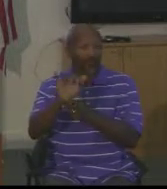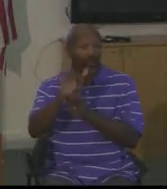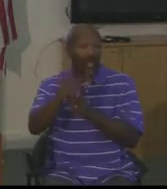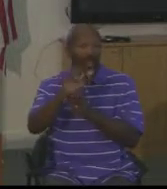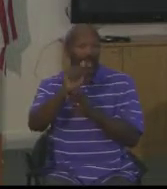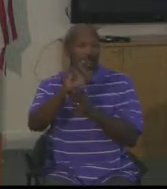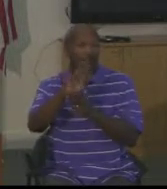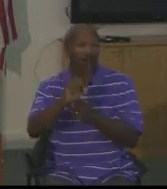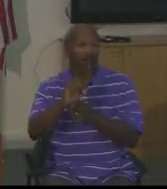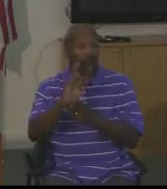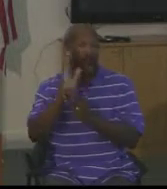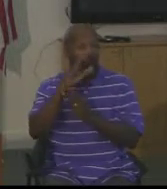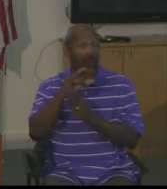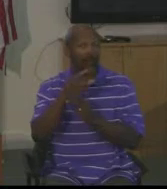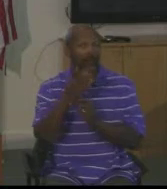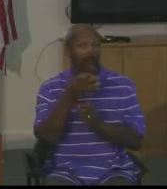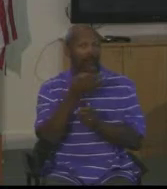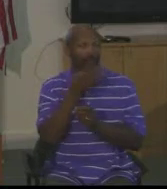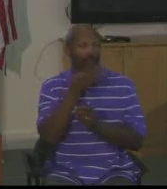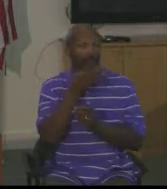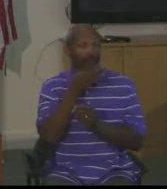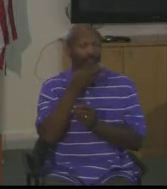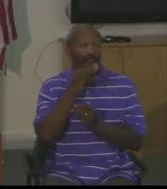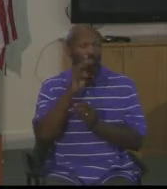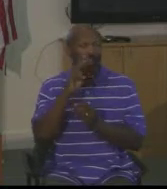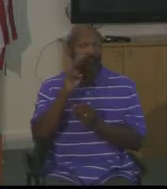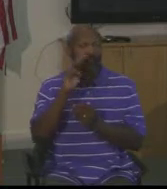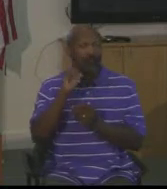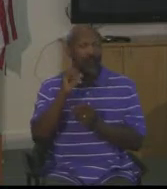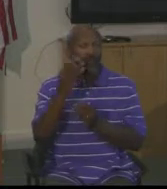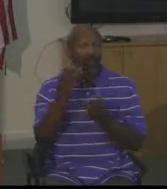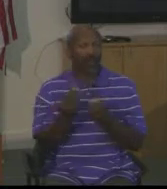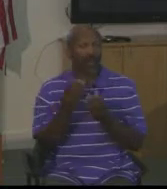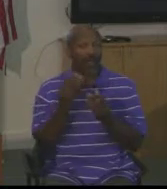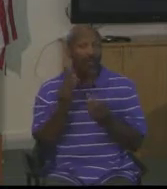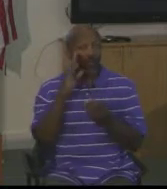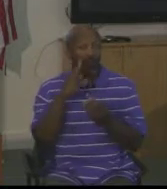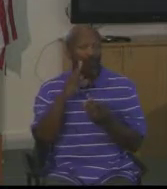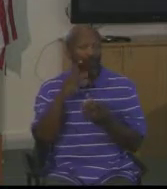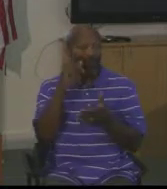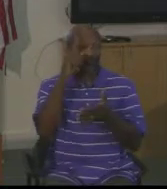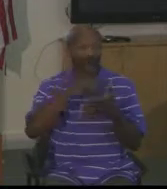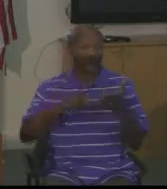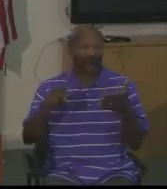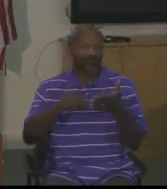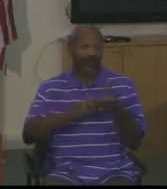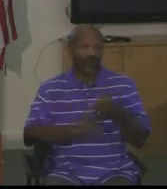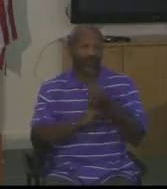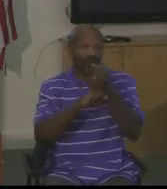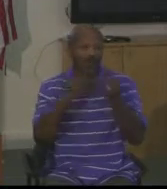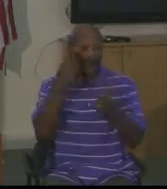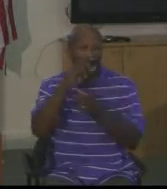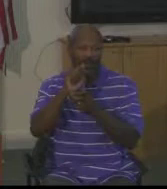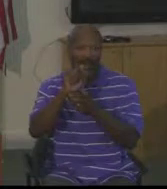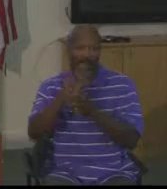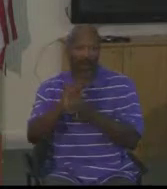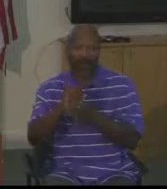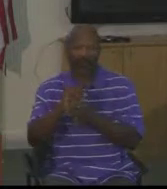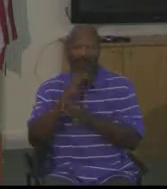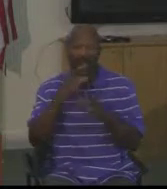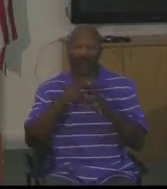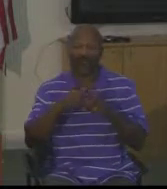Because soon, I think Microsoft can support for ARM. Because it's not very